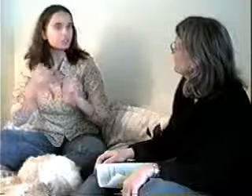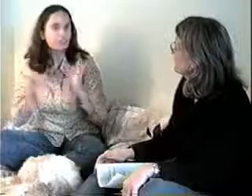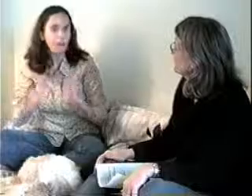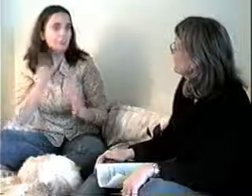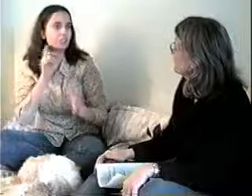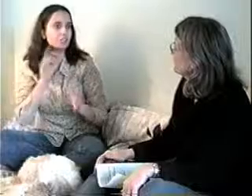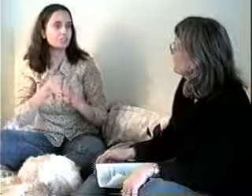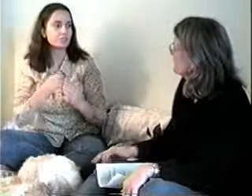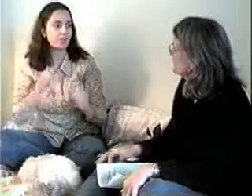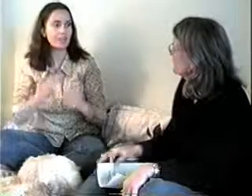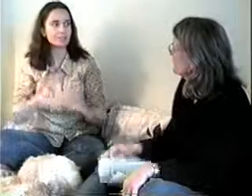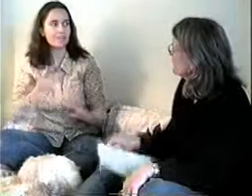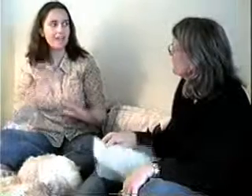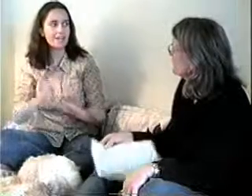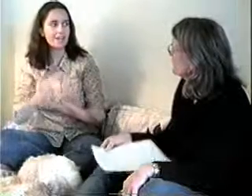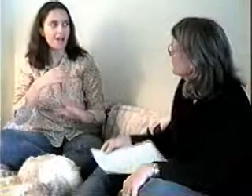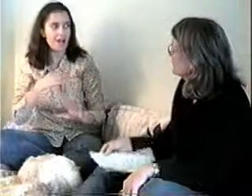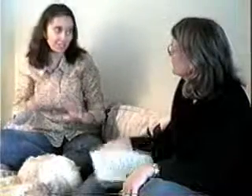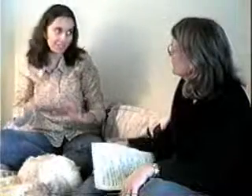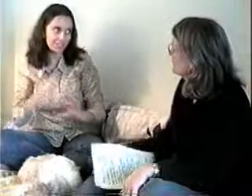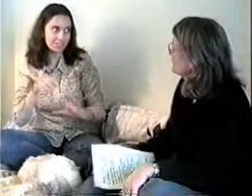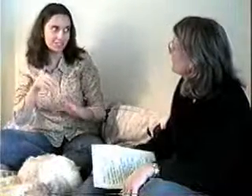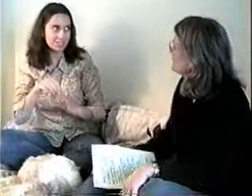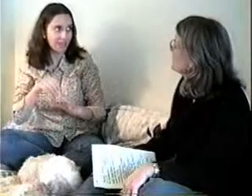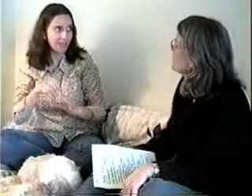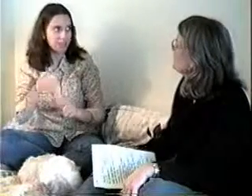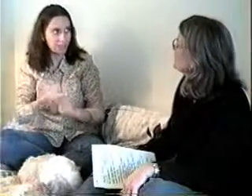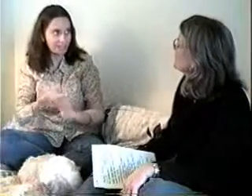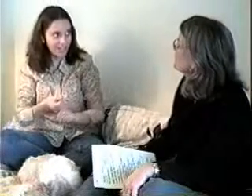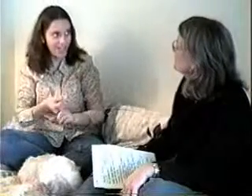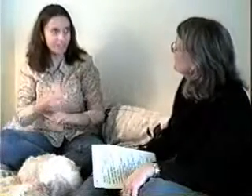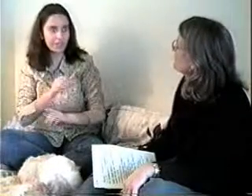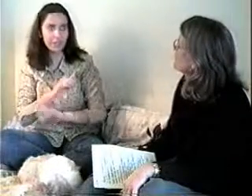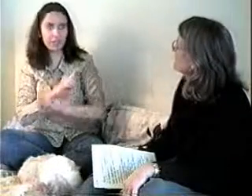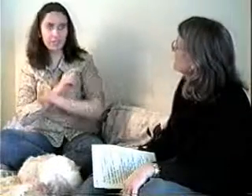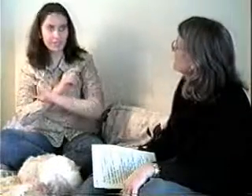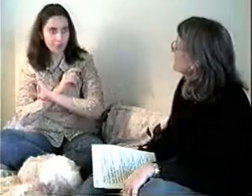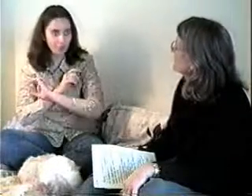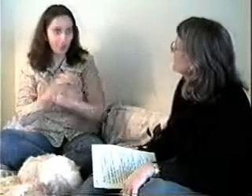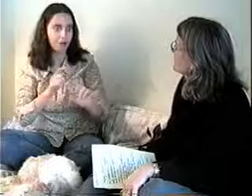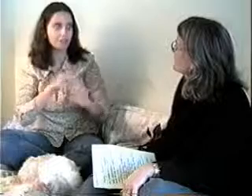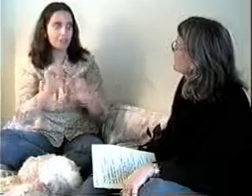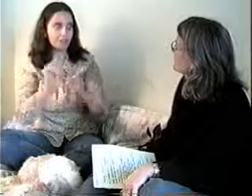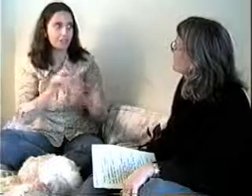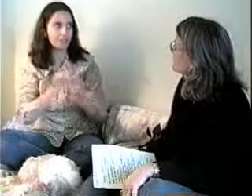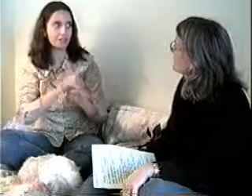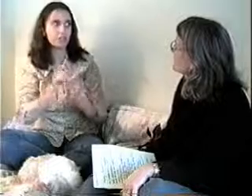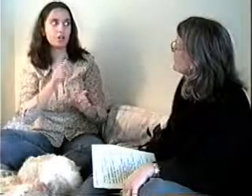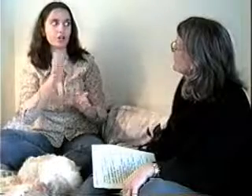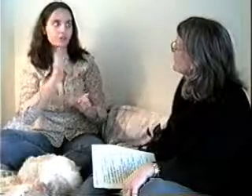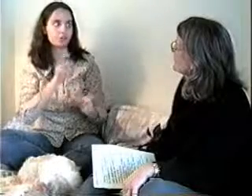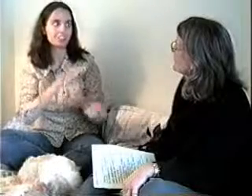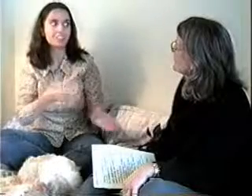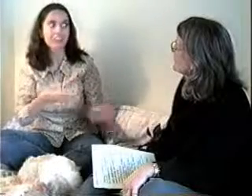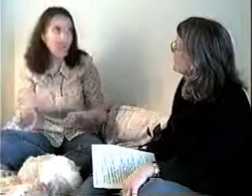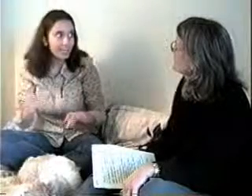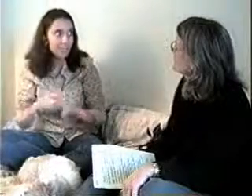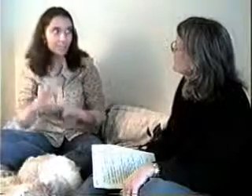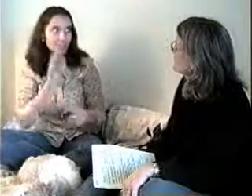Maybe you should try to find that covenant inside yourself. Go out to your person that you are dying to